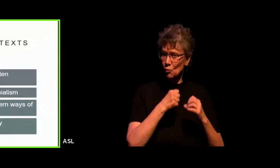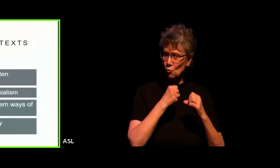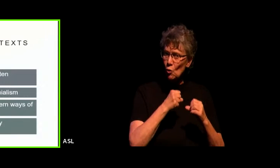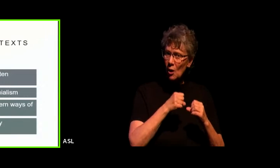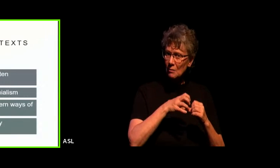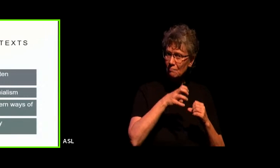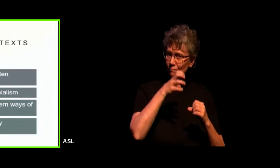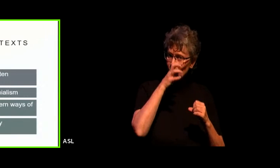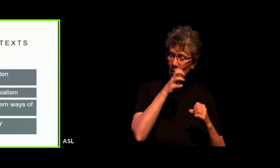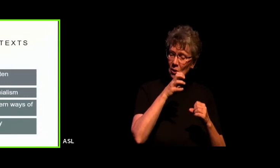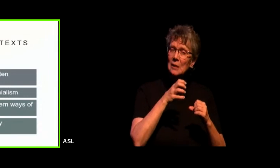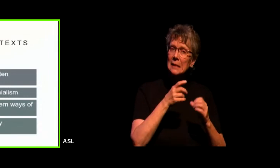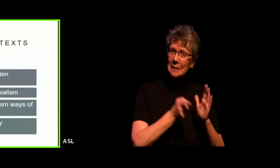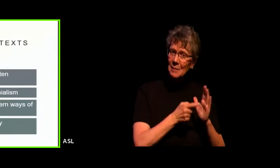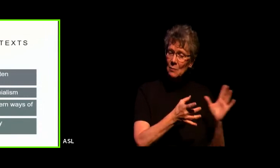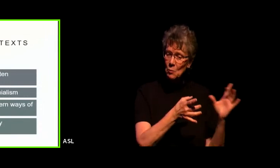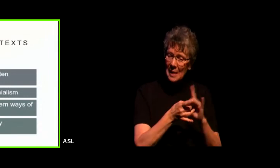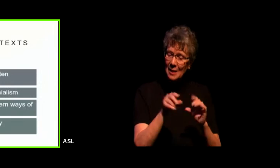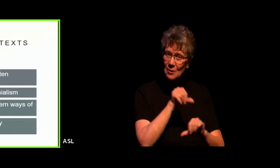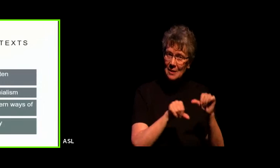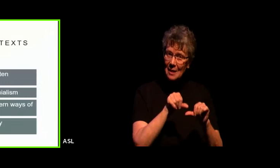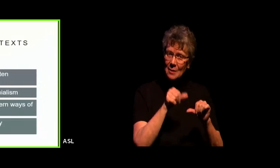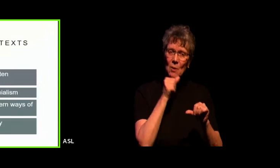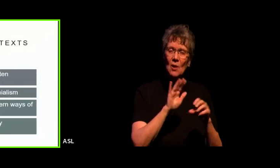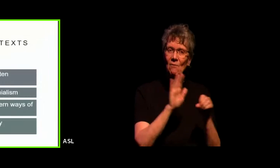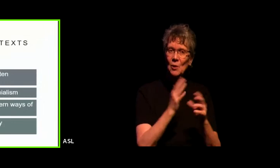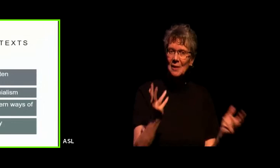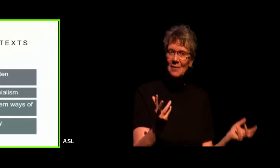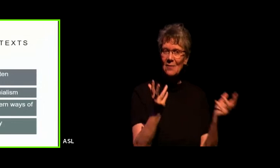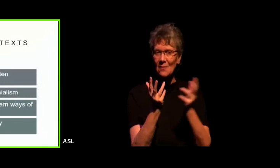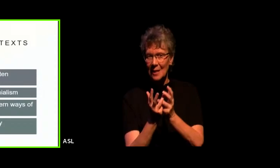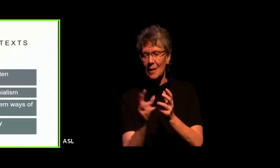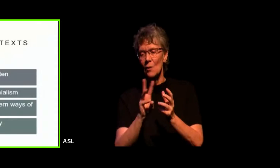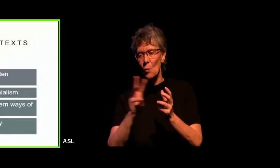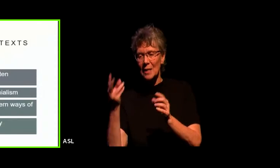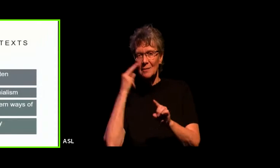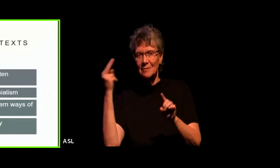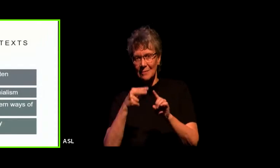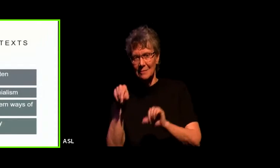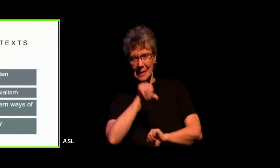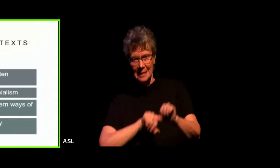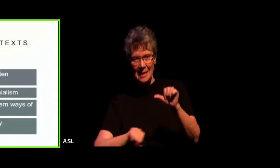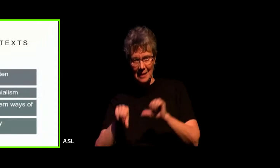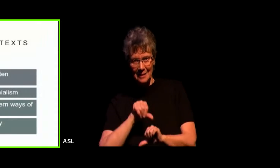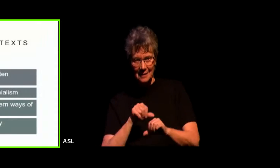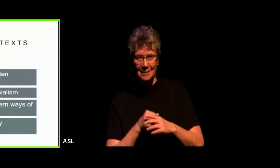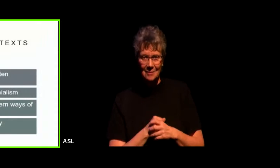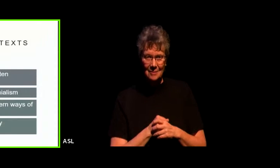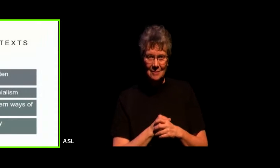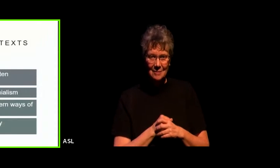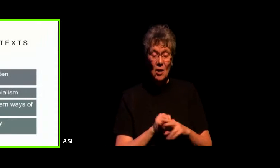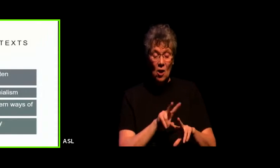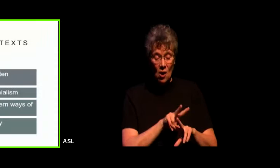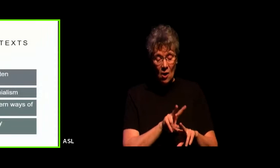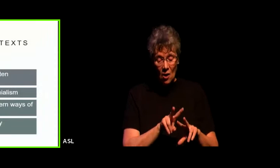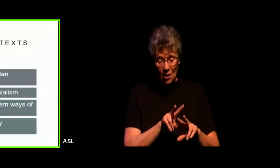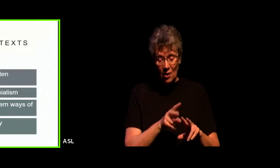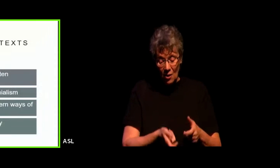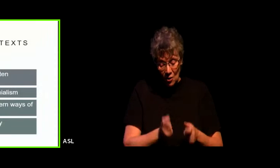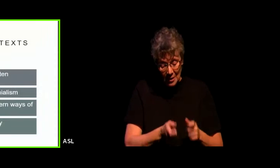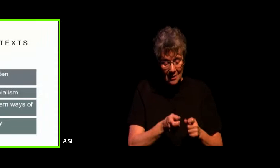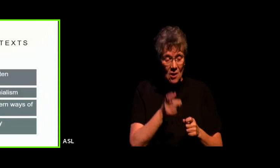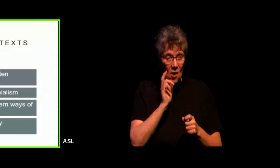Western science paradigm. And archaeology has also historically excluded many voices, not just Indigenous ones, but many that